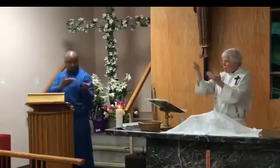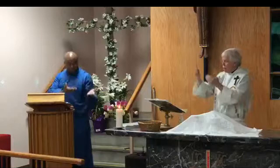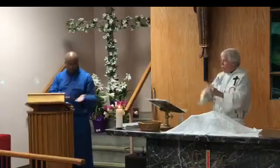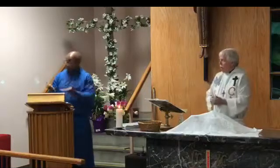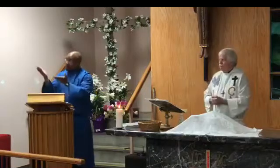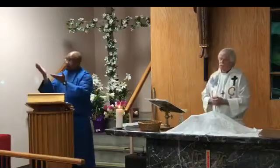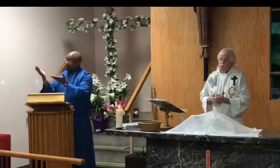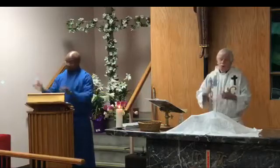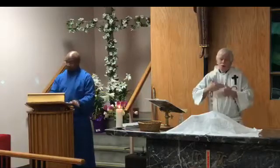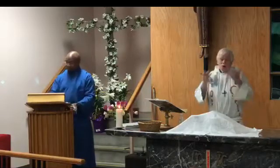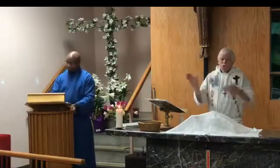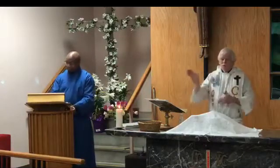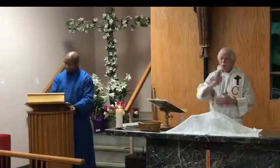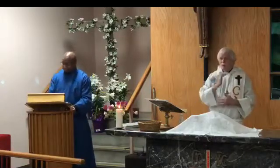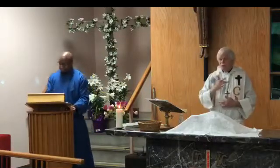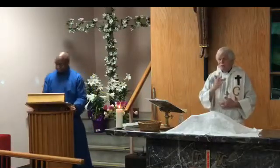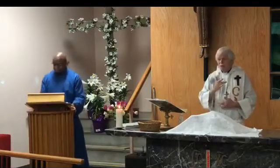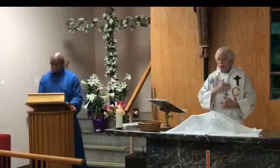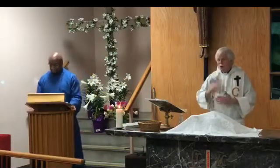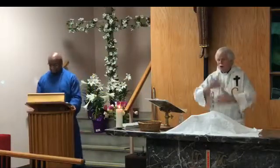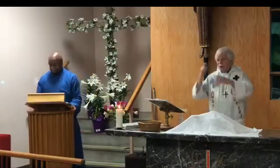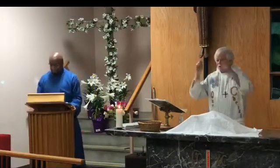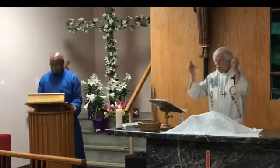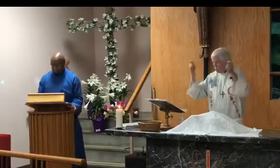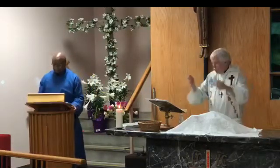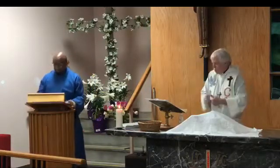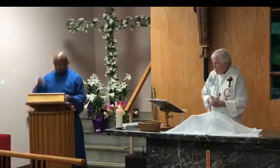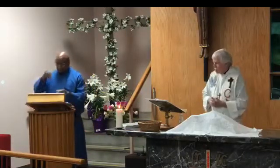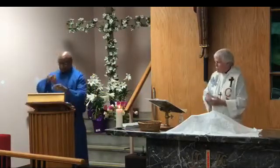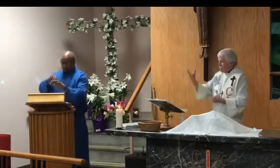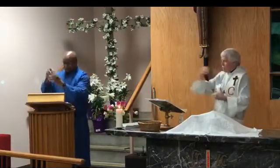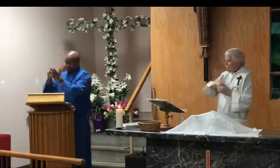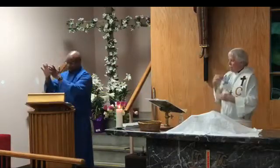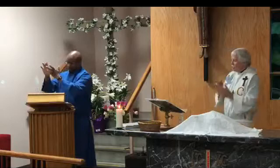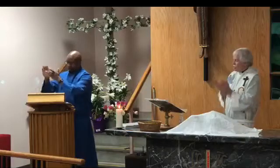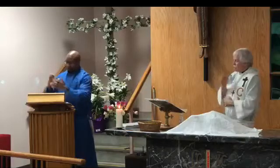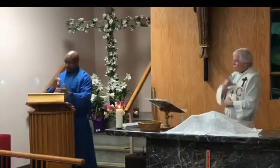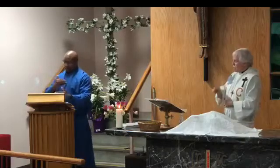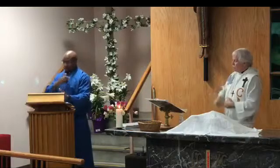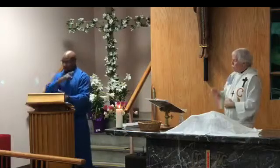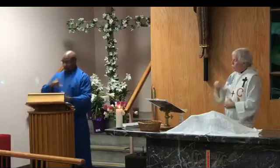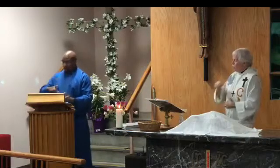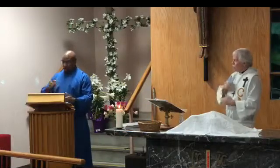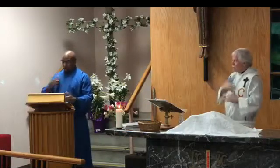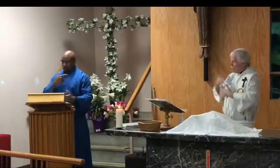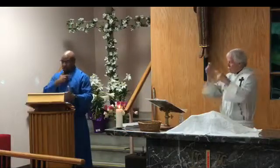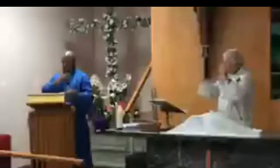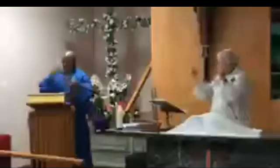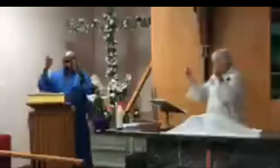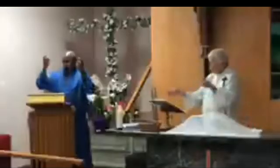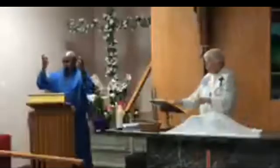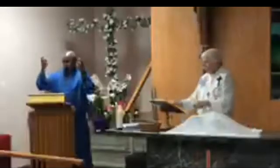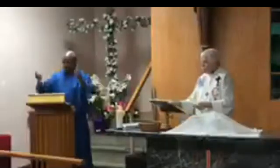that we offer. Rejoice in your hearts. Rejoice. In Jesus our Lord,